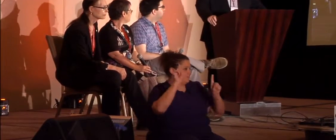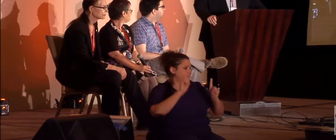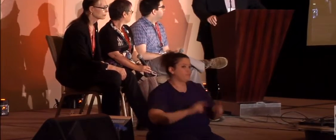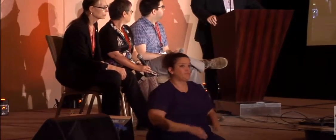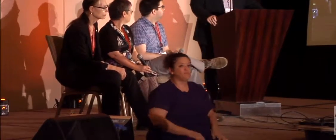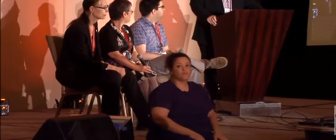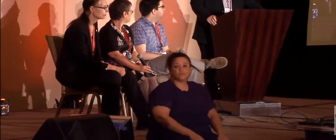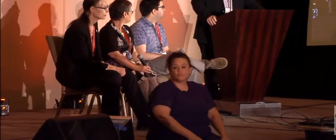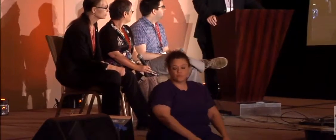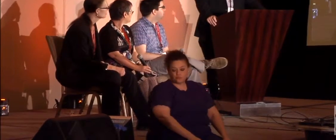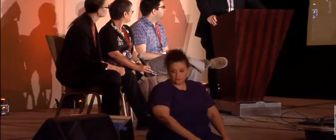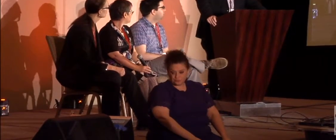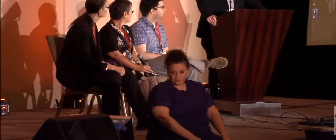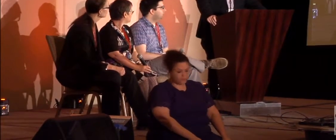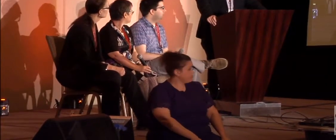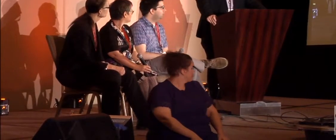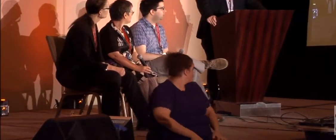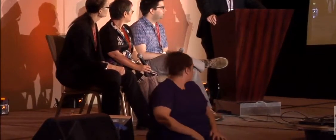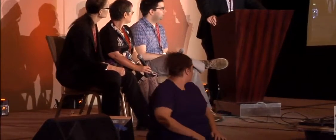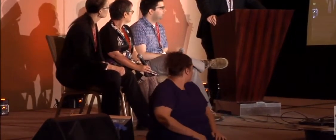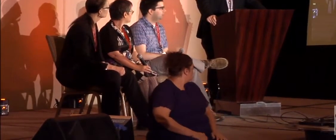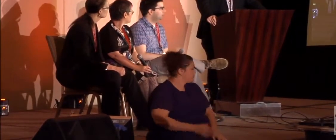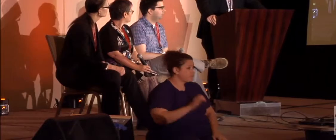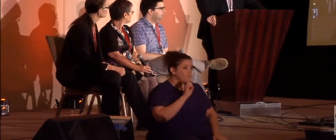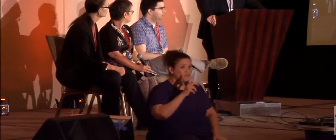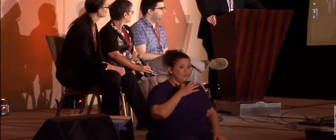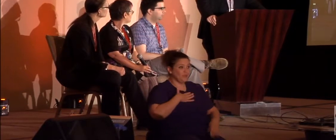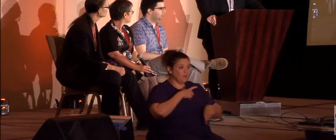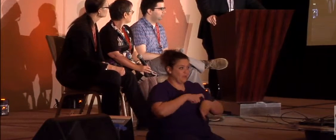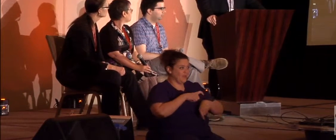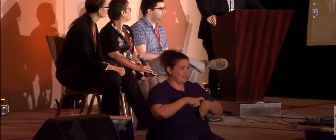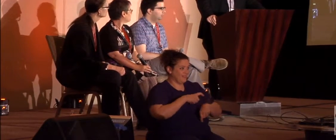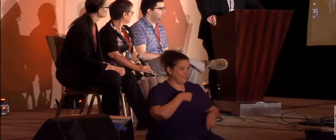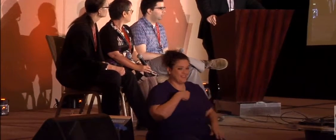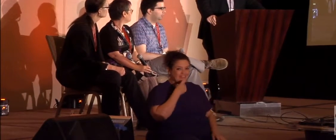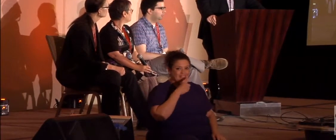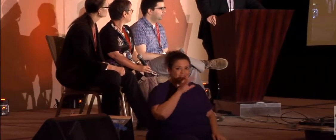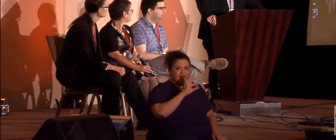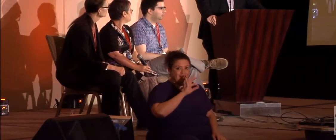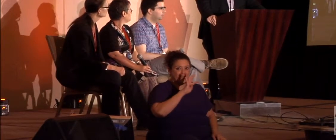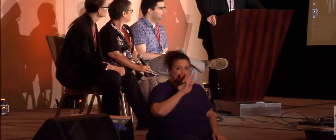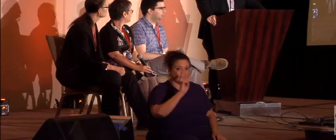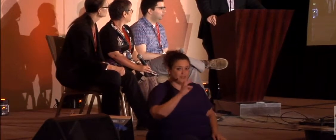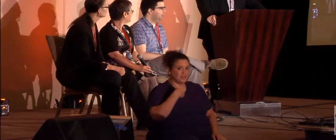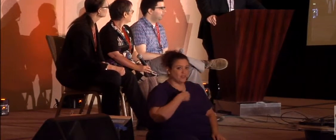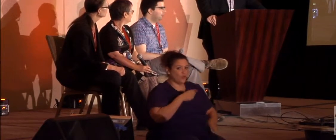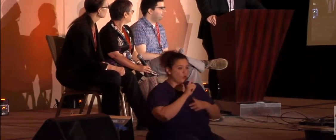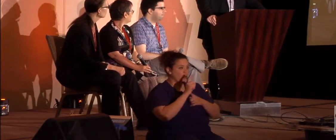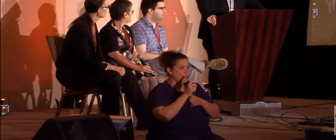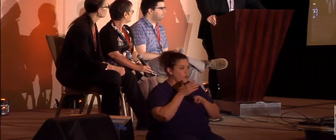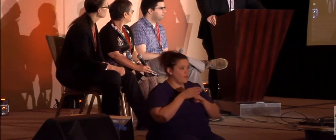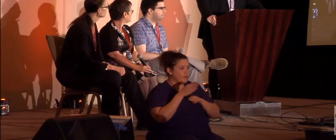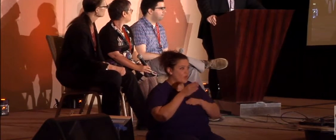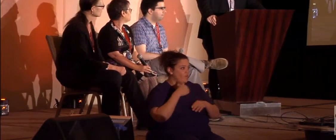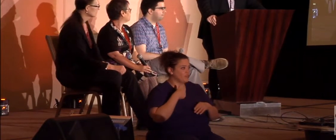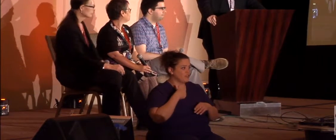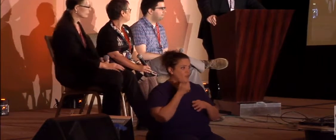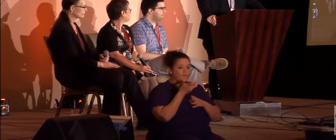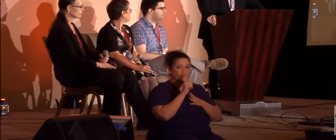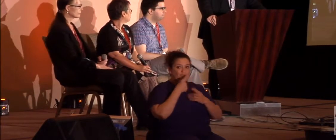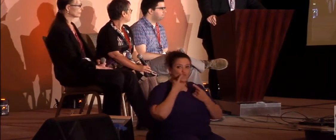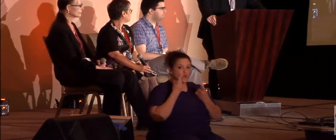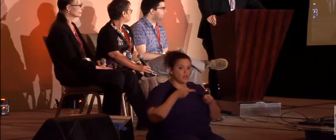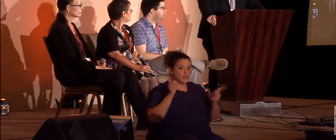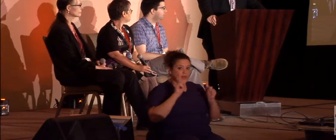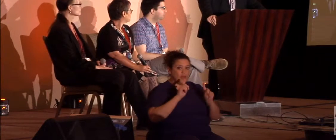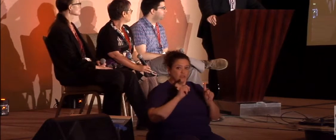Right. Well, everyone, I have on my clock 9:46, so we are 1 minute over. I have a few announcements from the